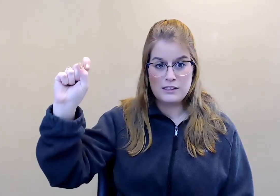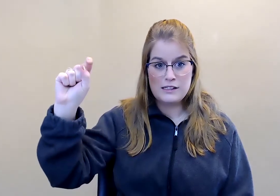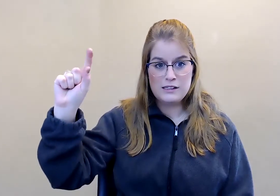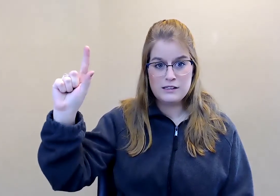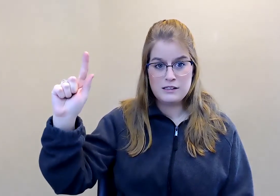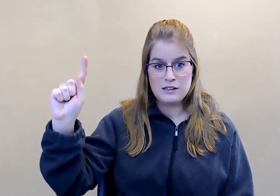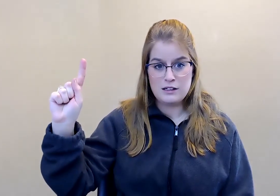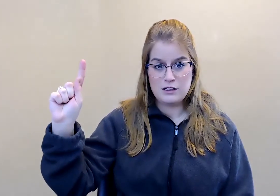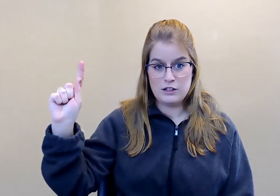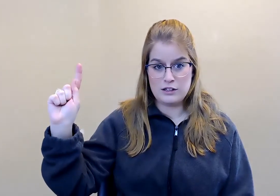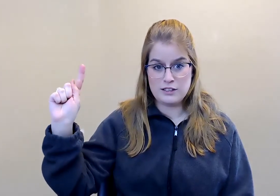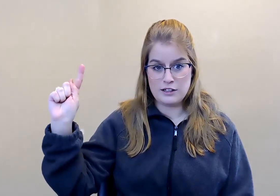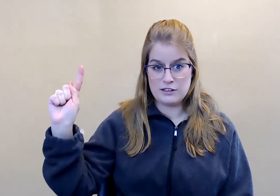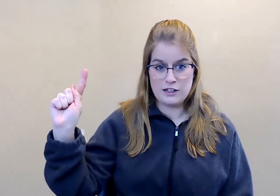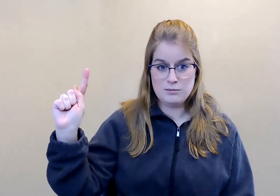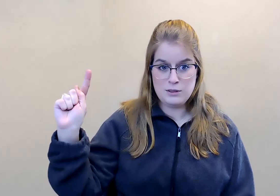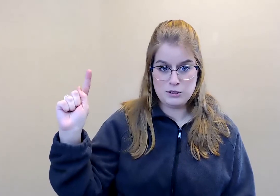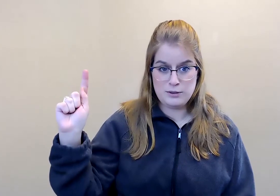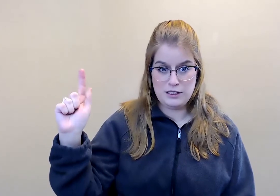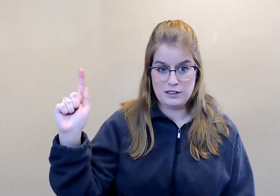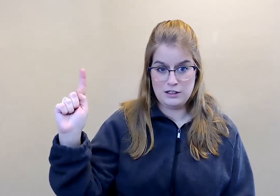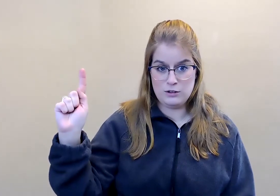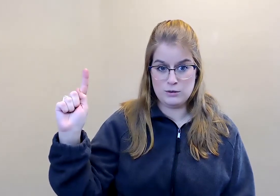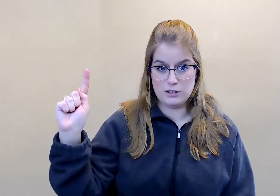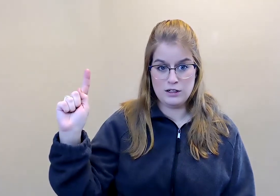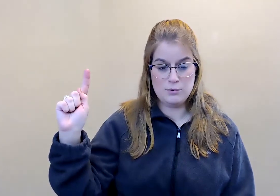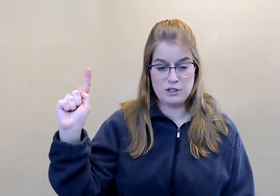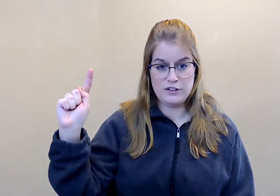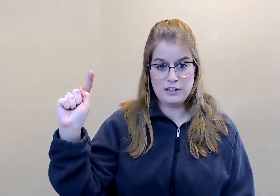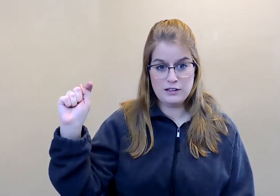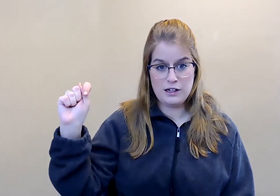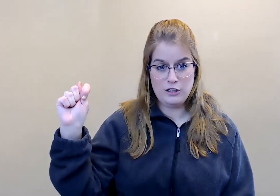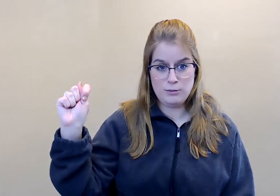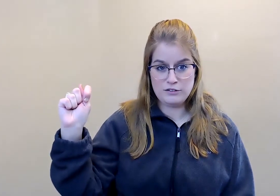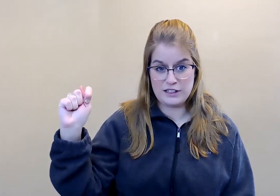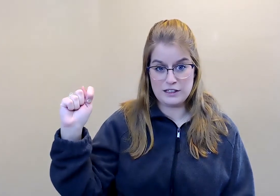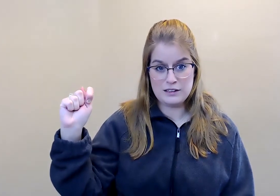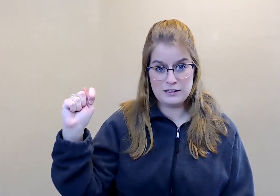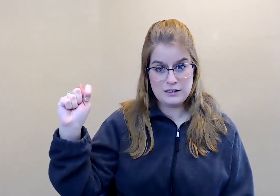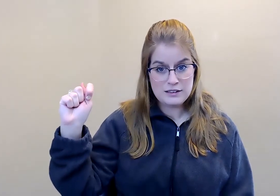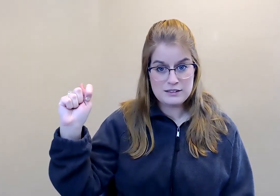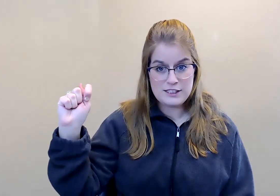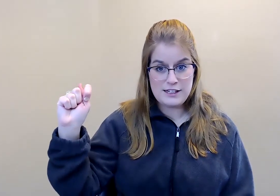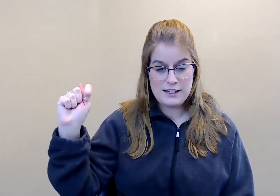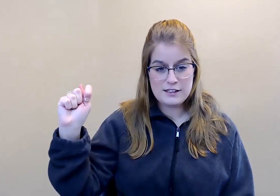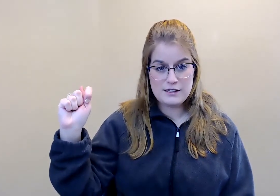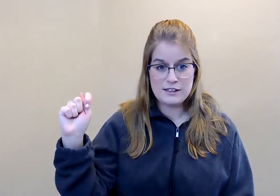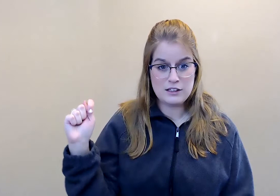T, you're going to tuck your thumb between your pointer finger and your middle finger. T.